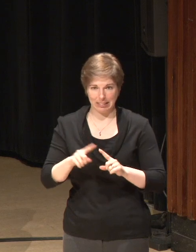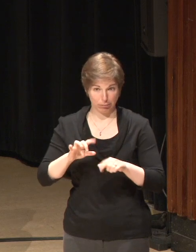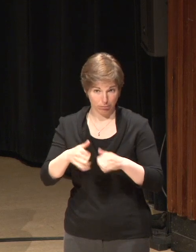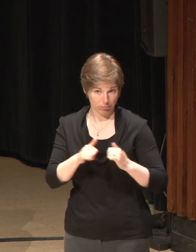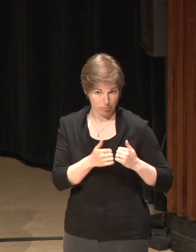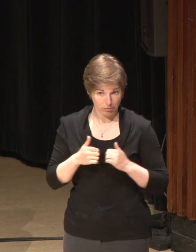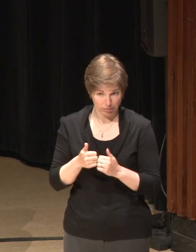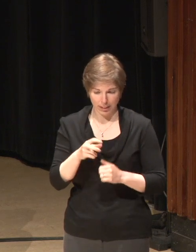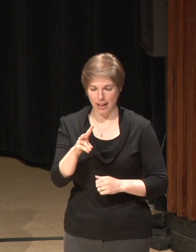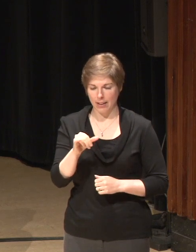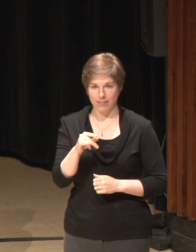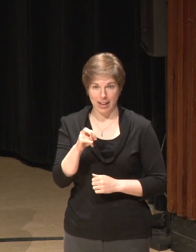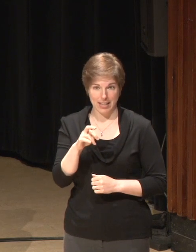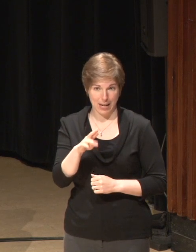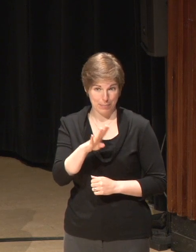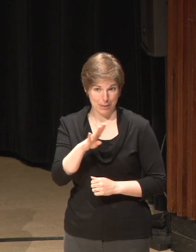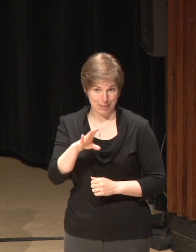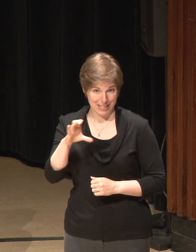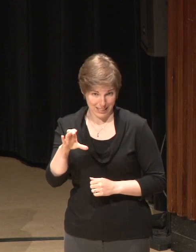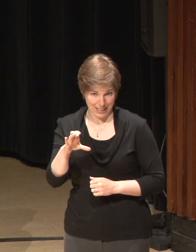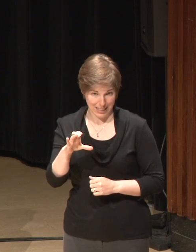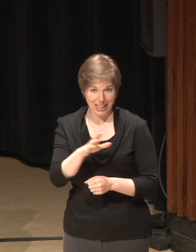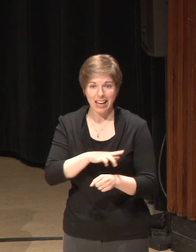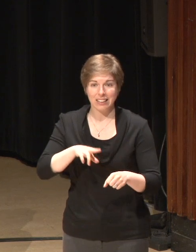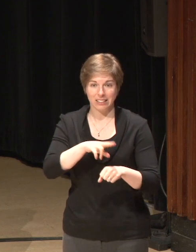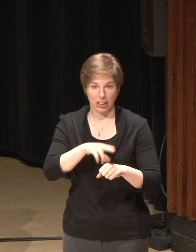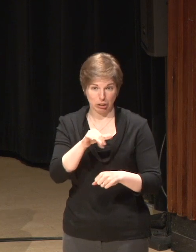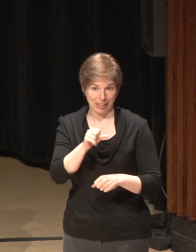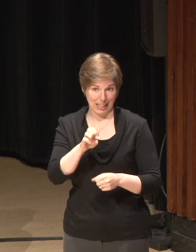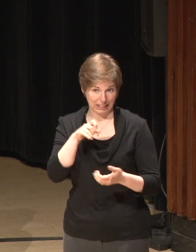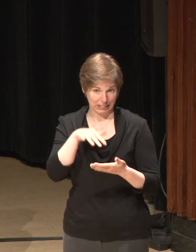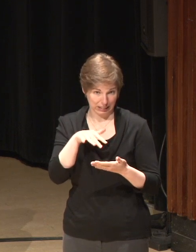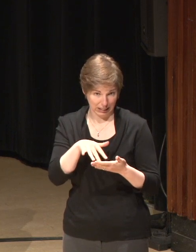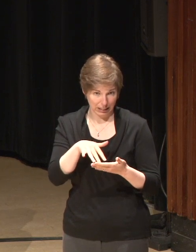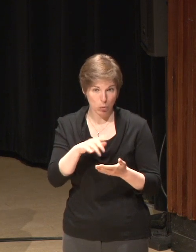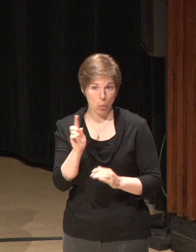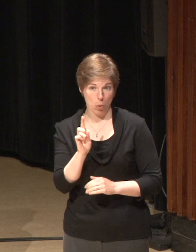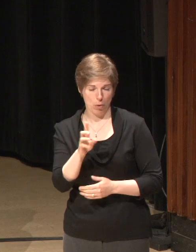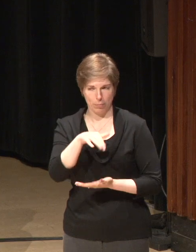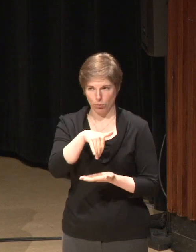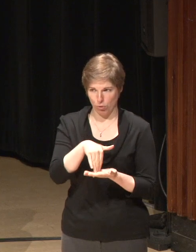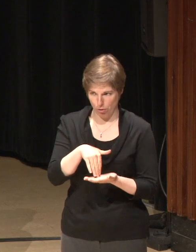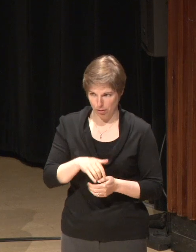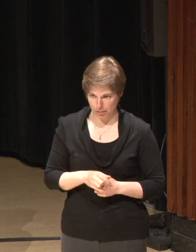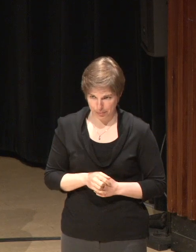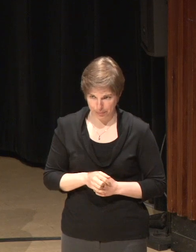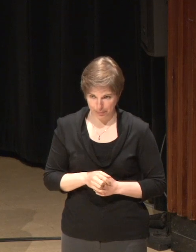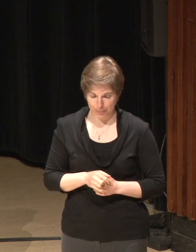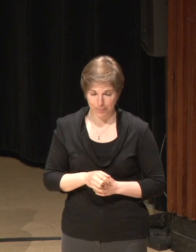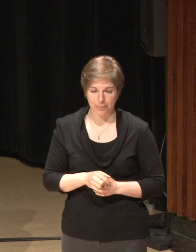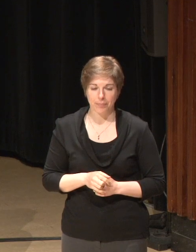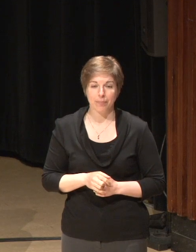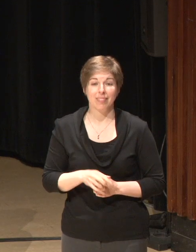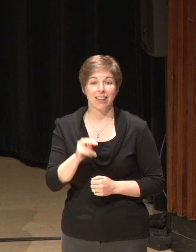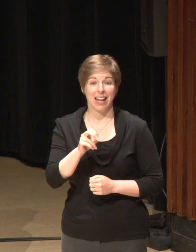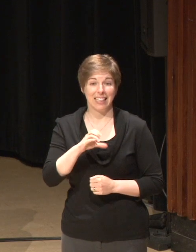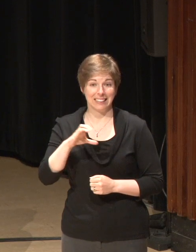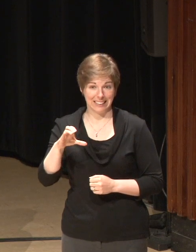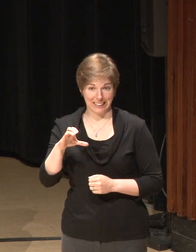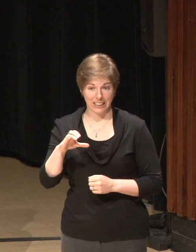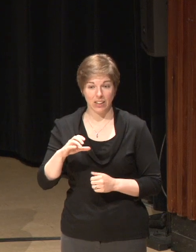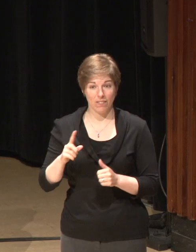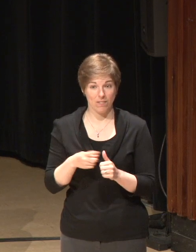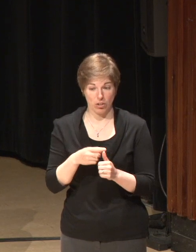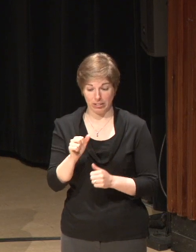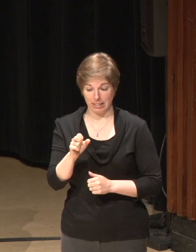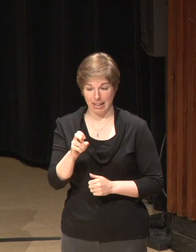Vanier BDC National Case Study Challenge in Montreal. As a member of NSCC's first Enactus team, Sarah